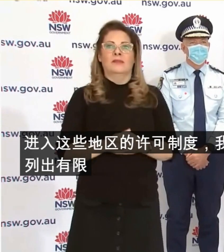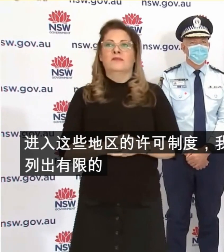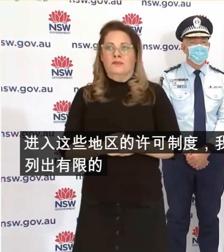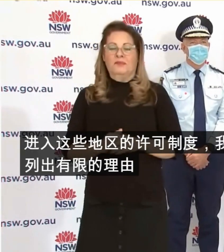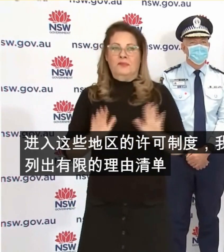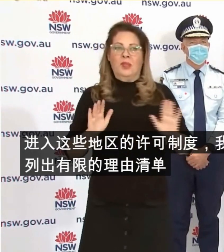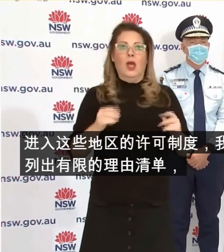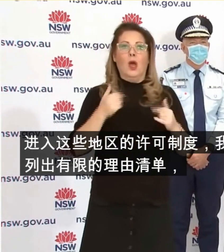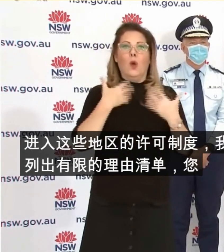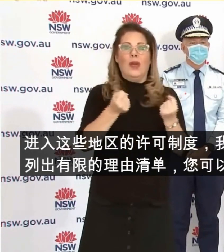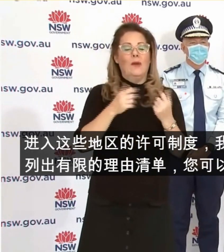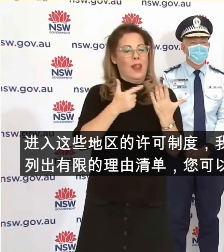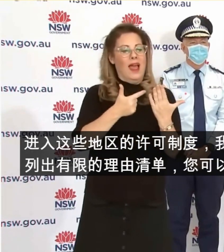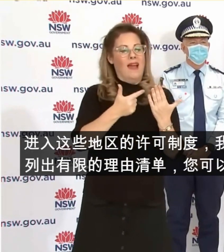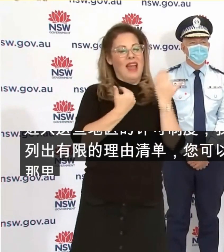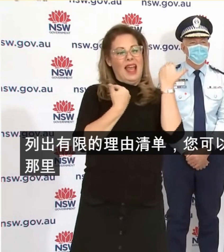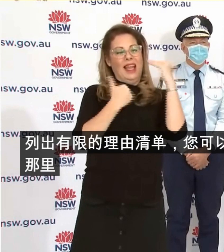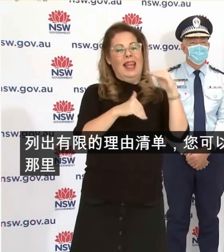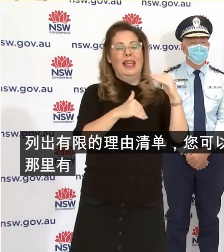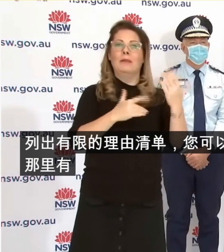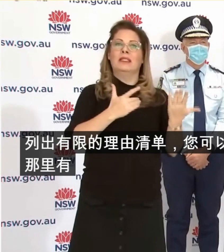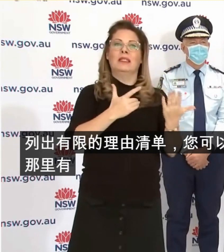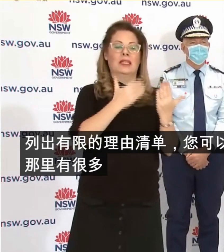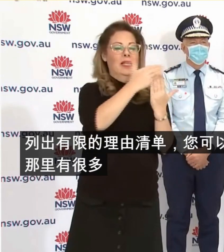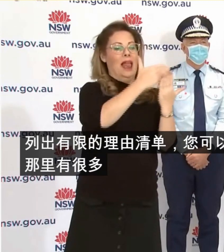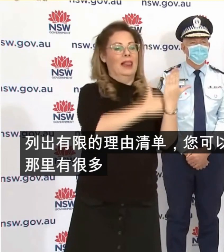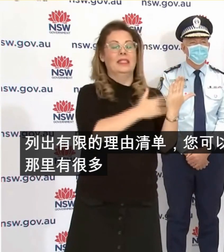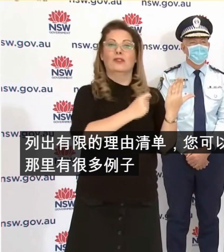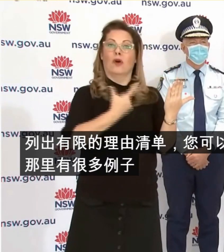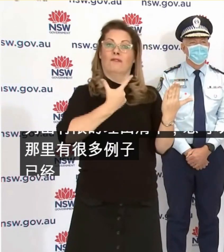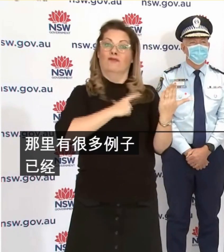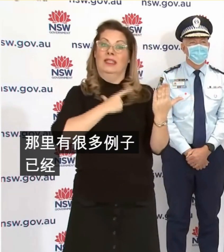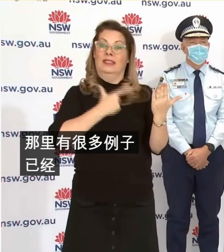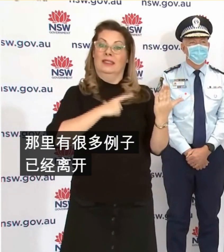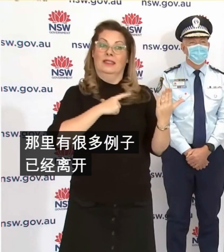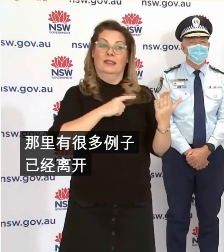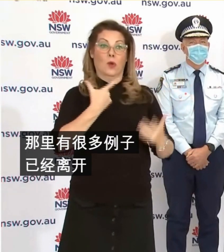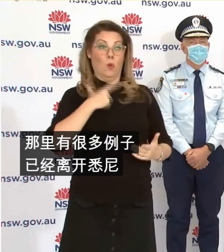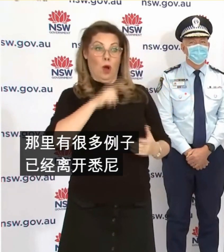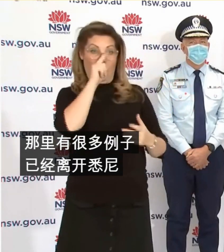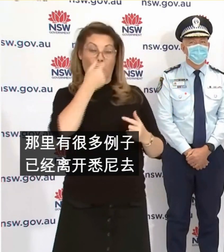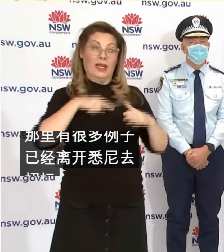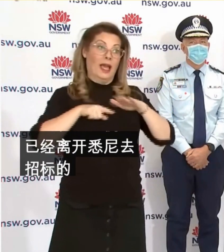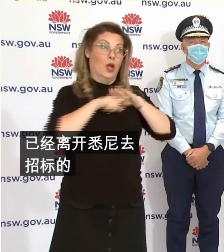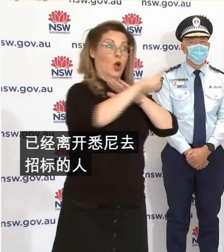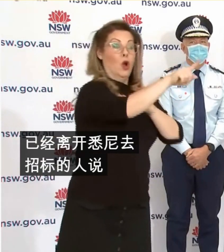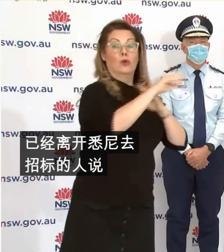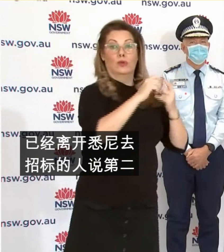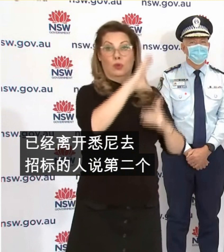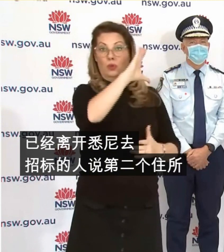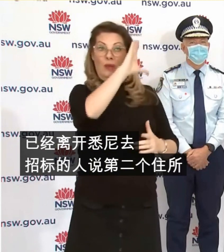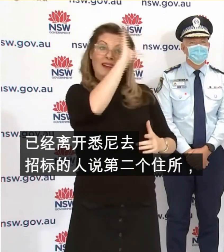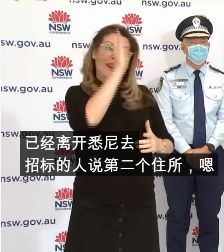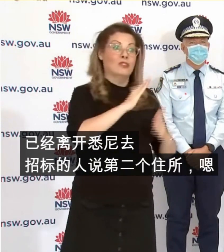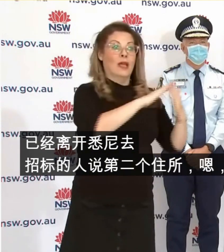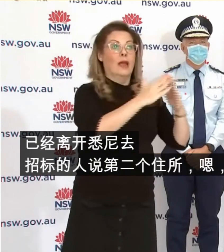we'll have a limited list of reasons why you can go. There have been many examples of people who have left Sydney to go and tender,